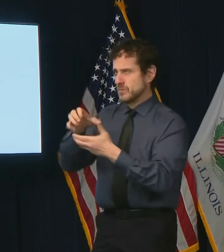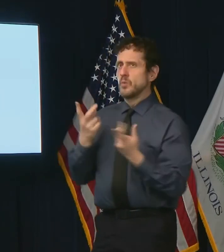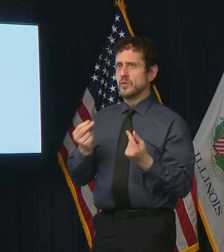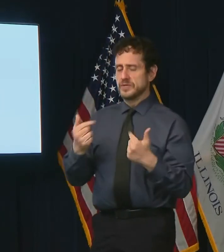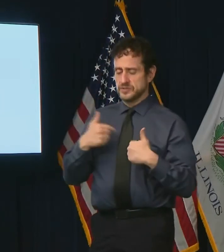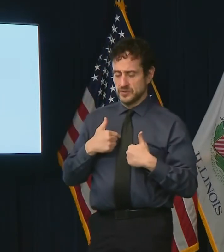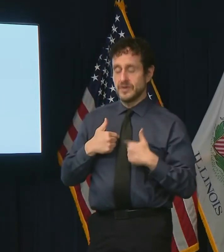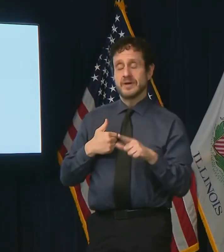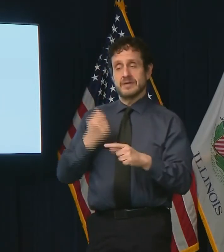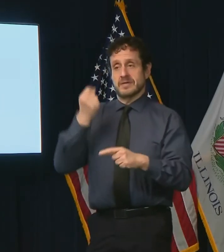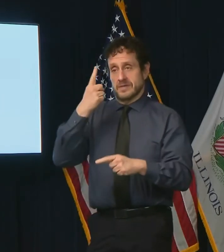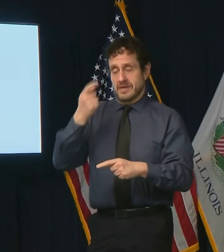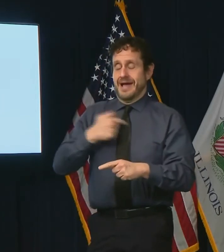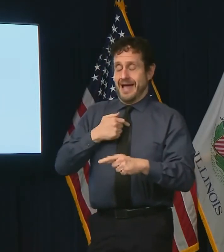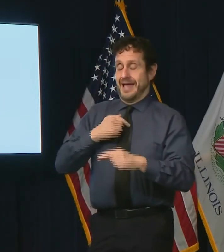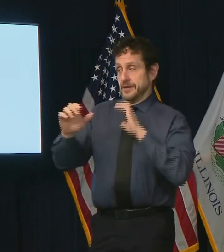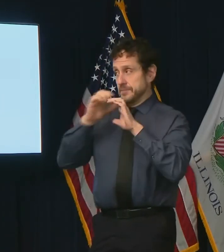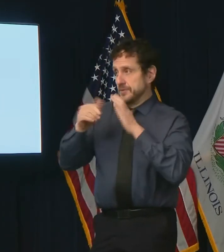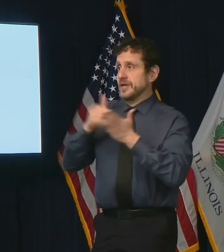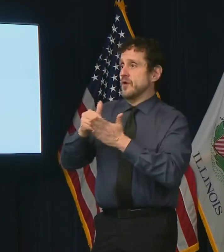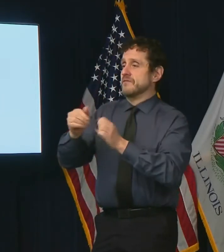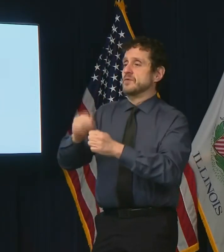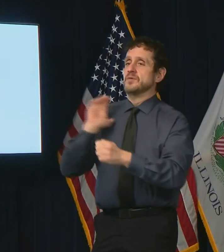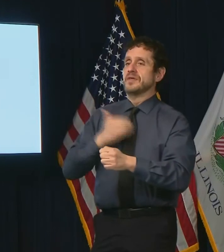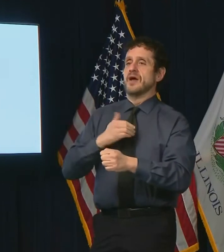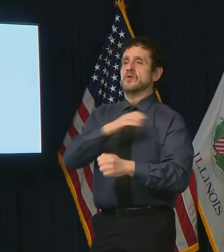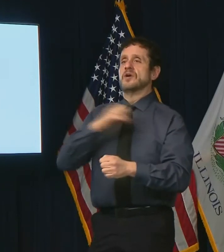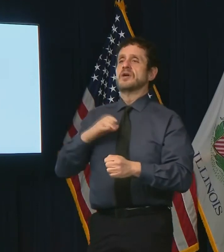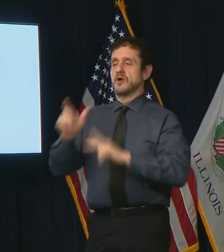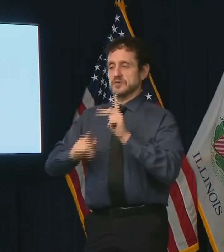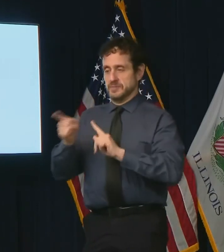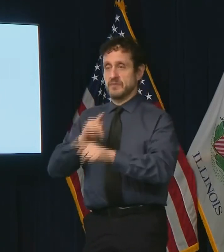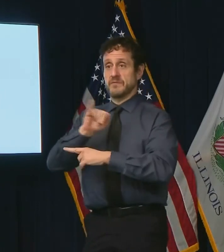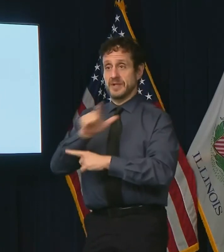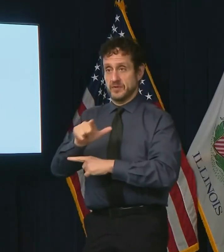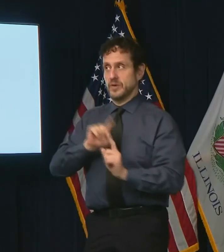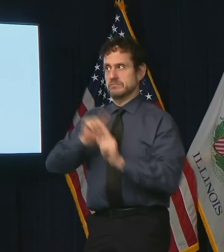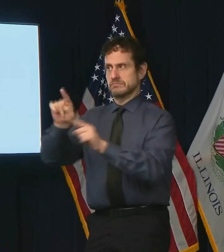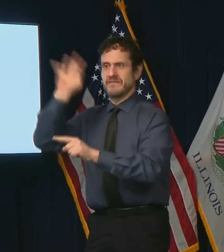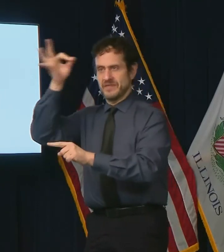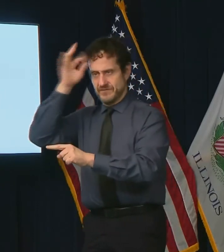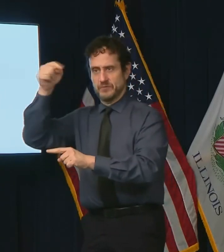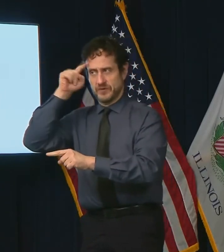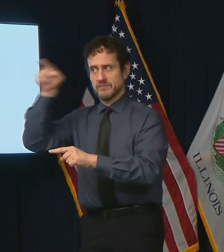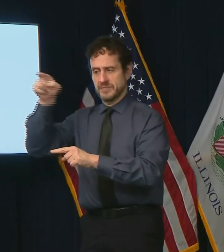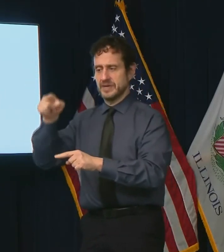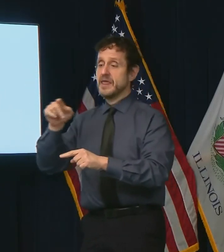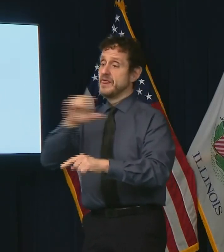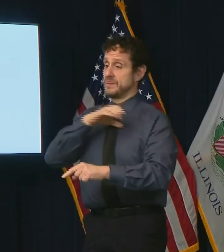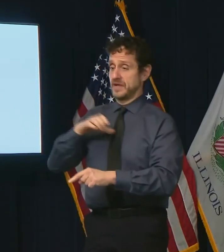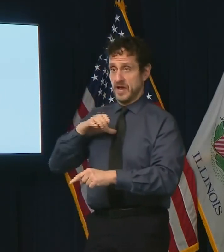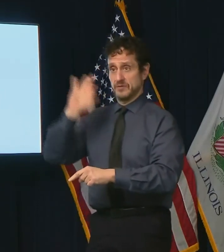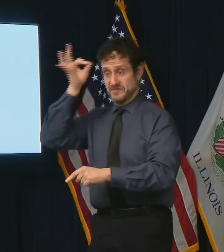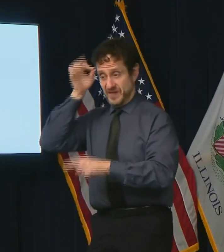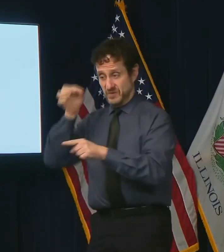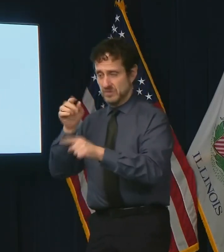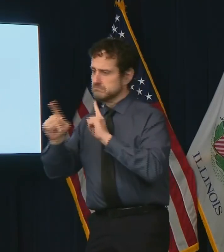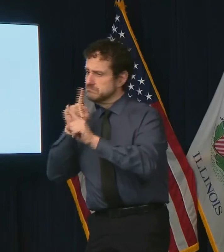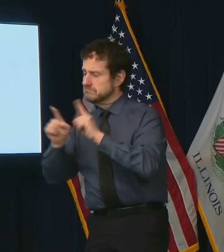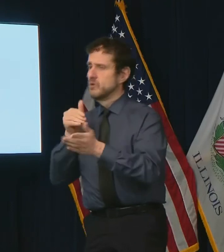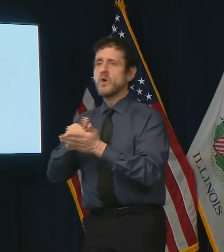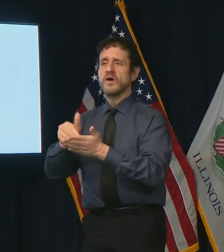have regular communication with our congressional delegation and with people, leadership at the